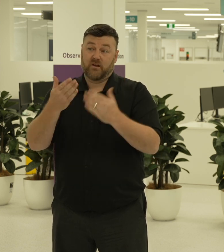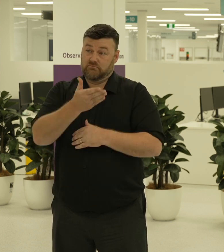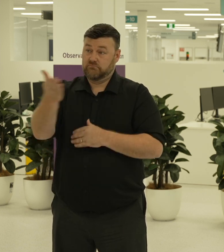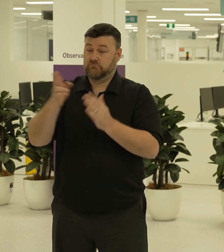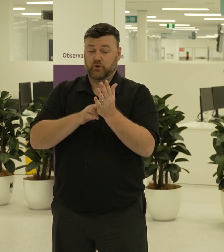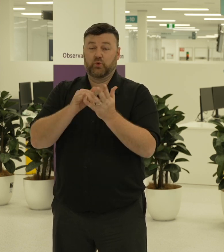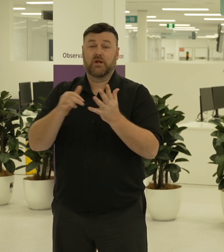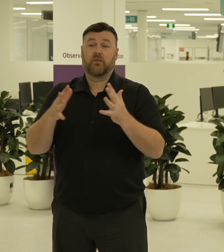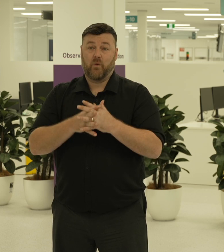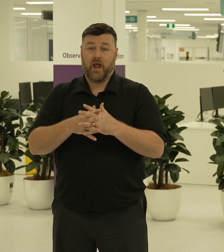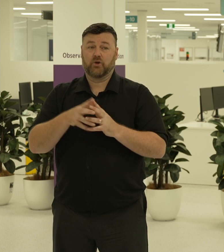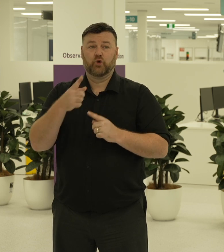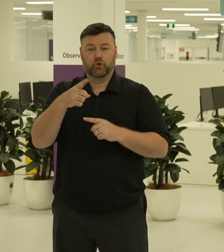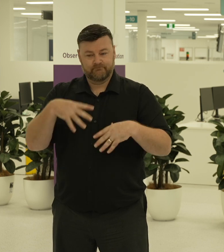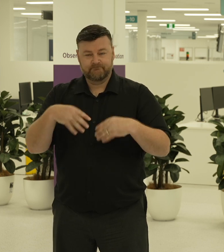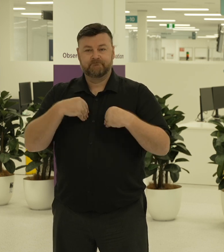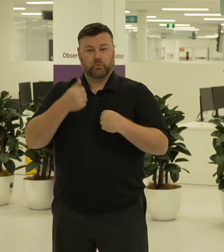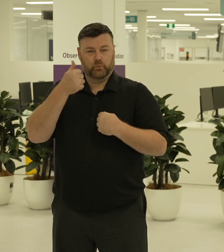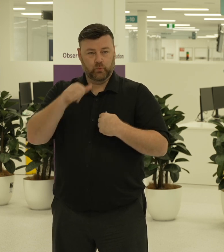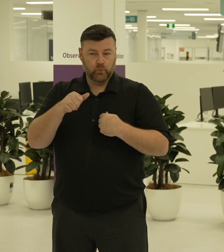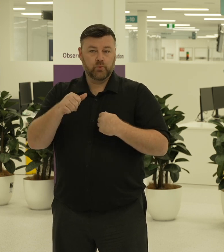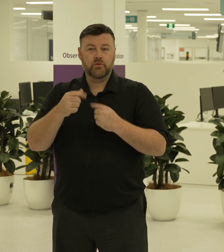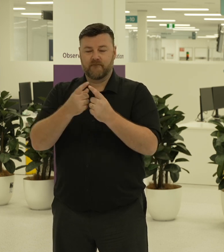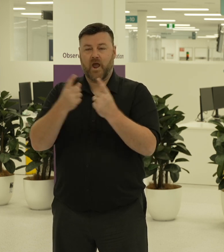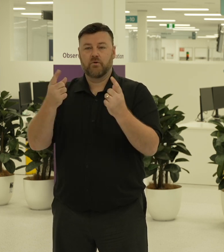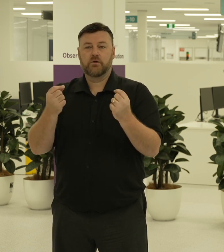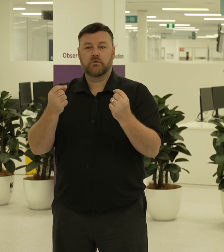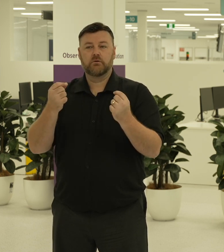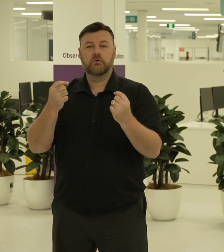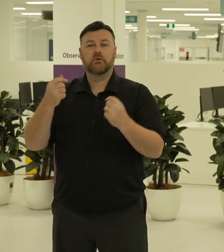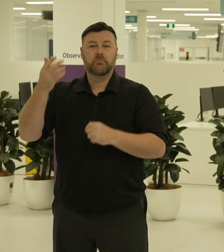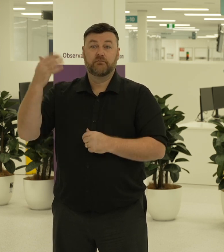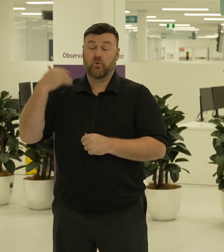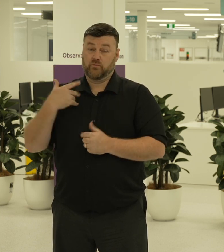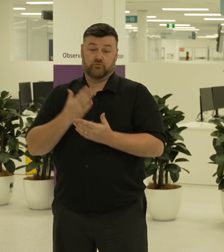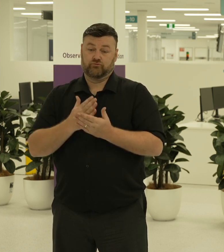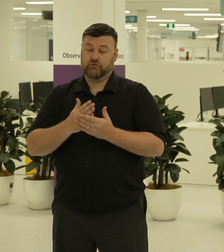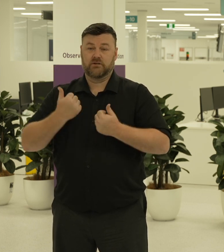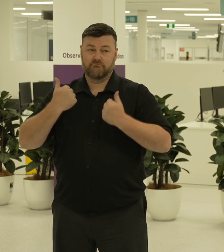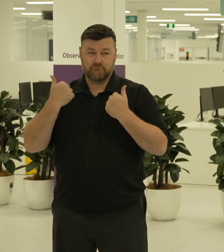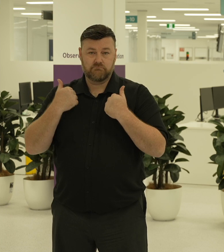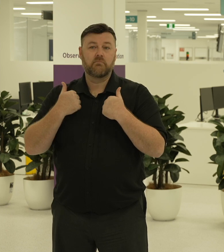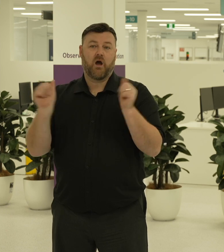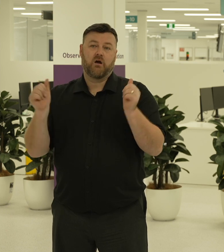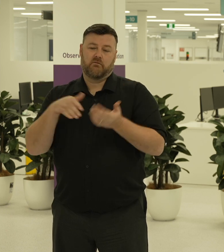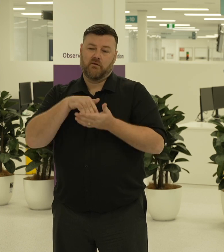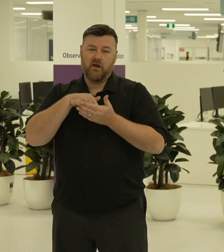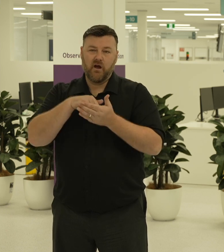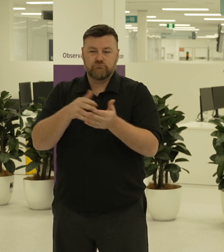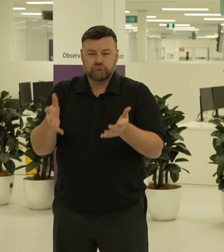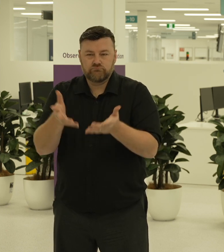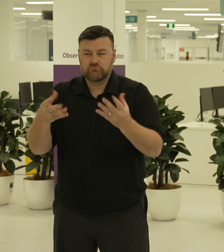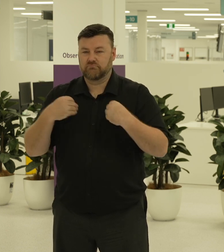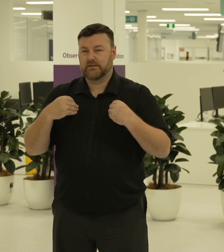have embraced the vouchers on their phone or otherwise, because they have been very successful in helping stimulate the